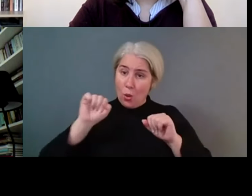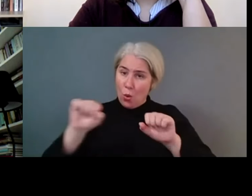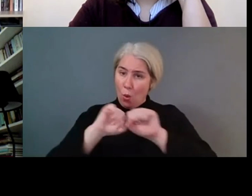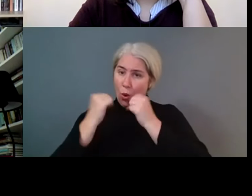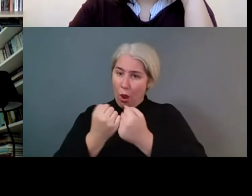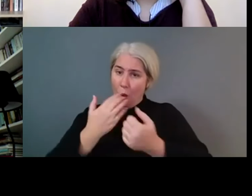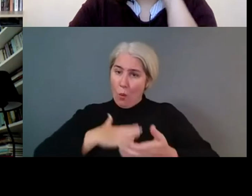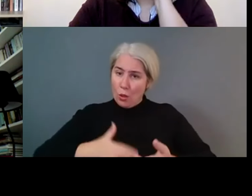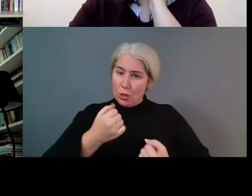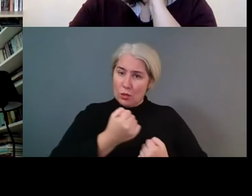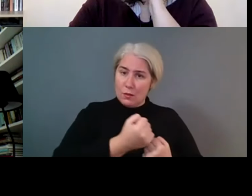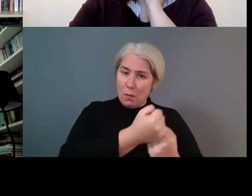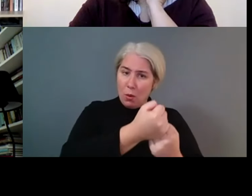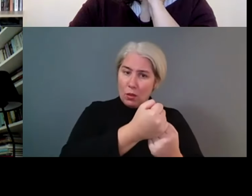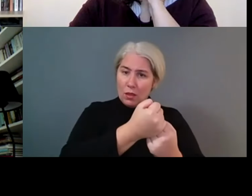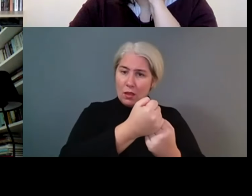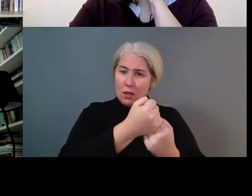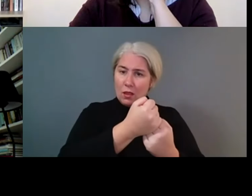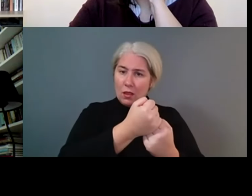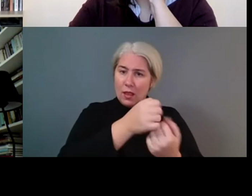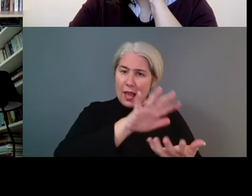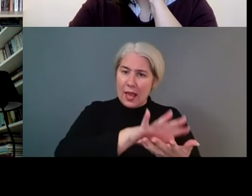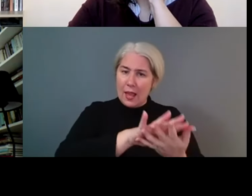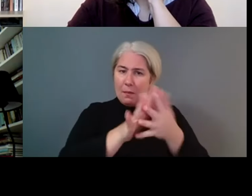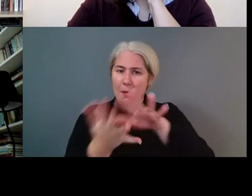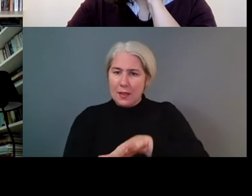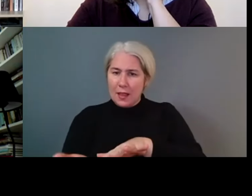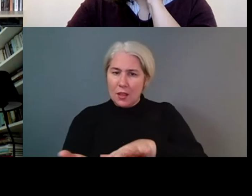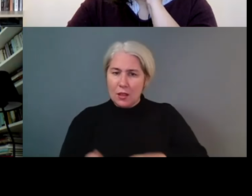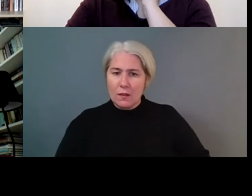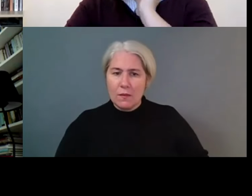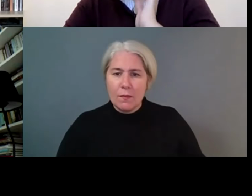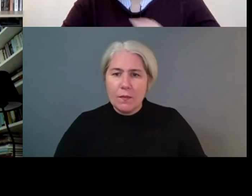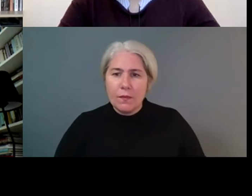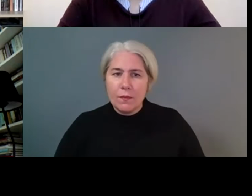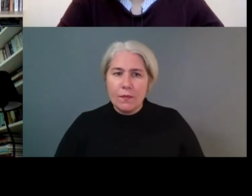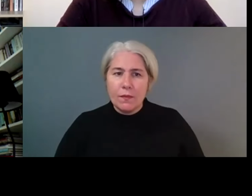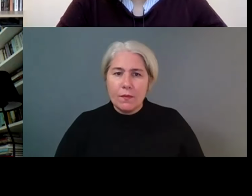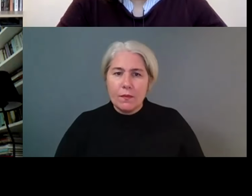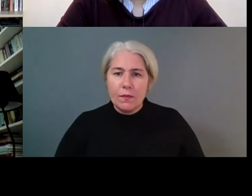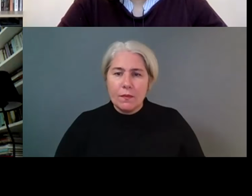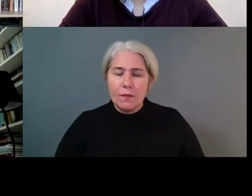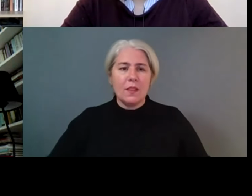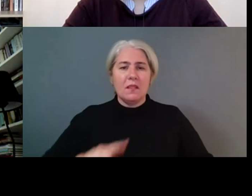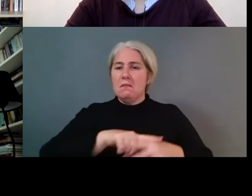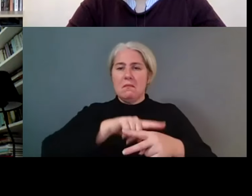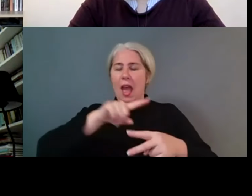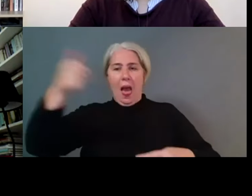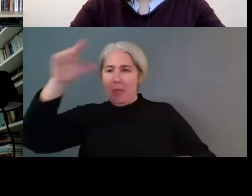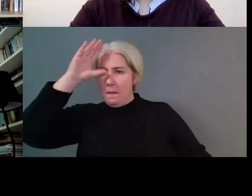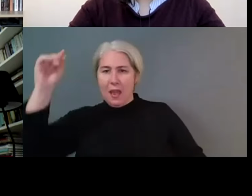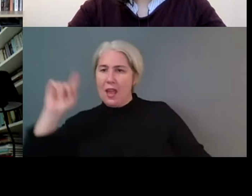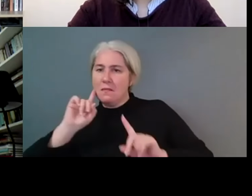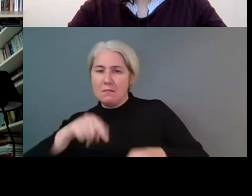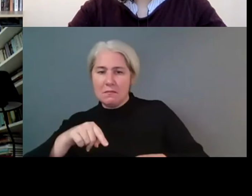the implementation of CRPD? People that are physically challenged. This is my second question, actually. I'm here with